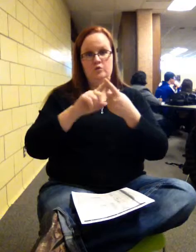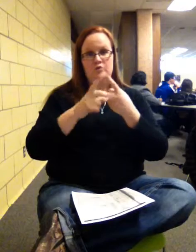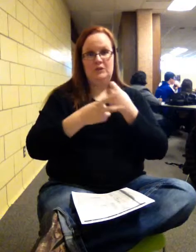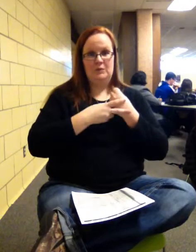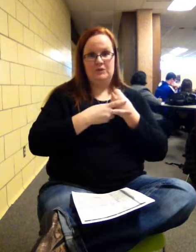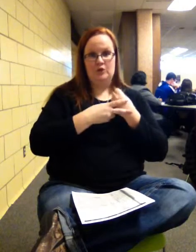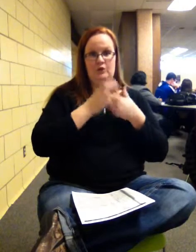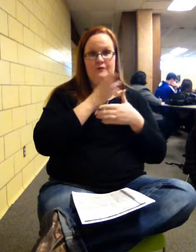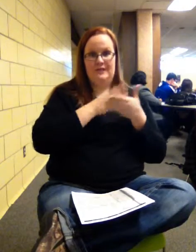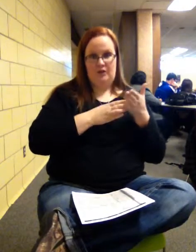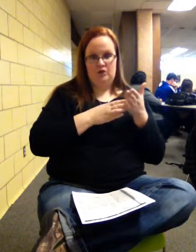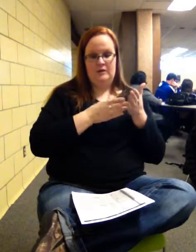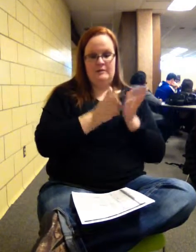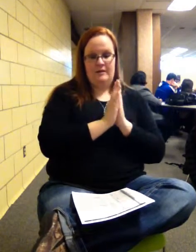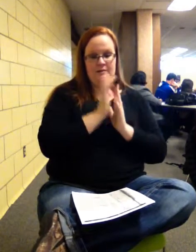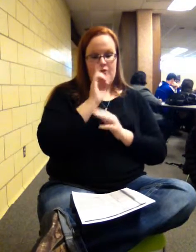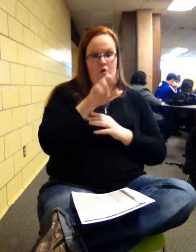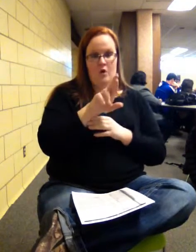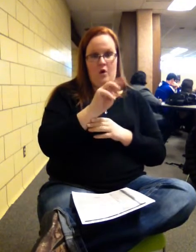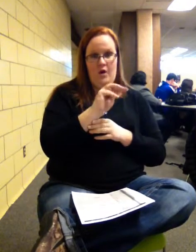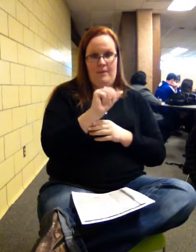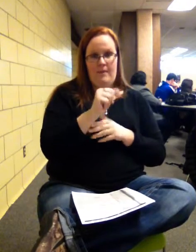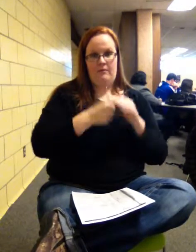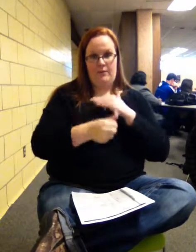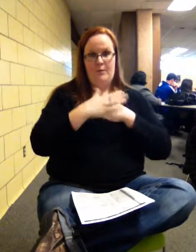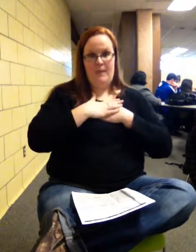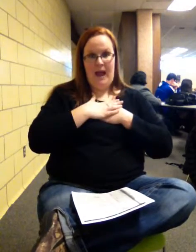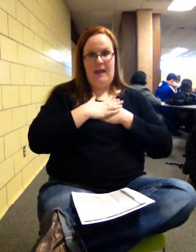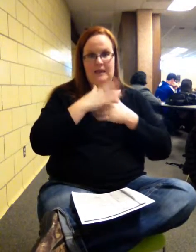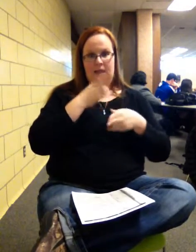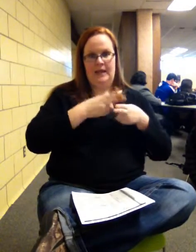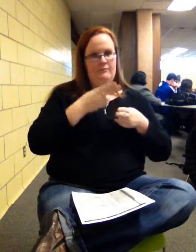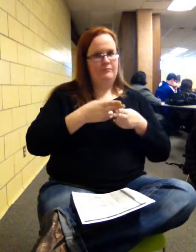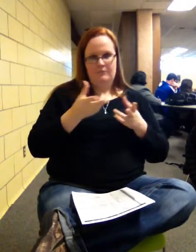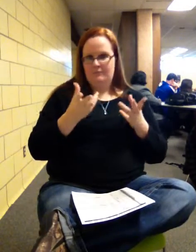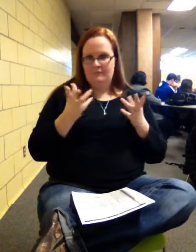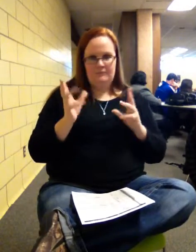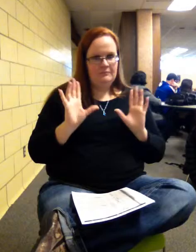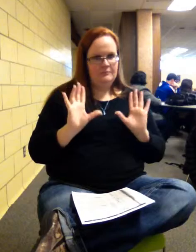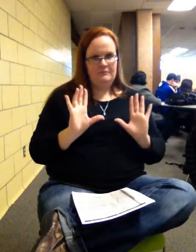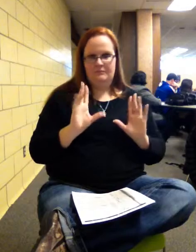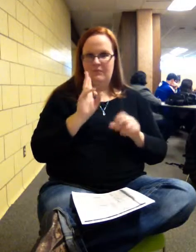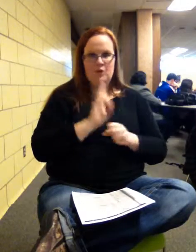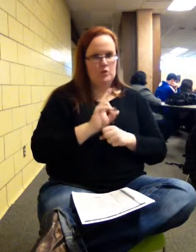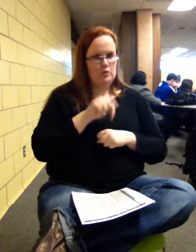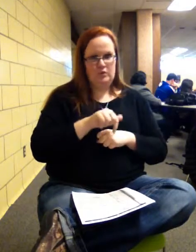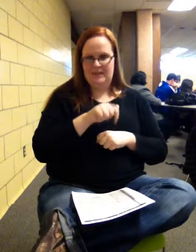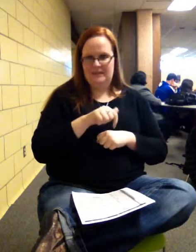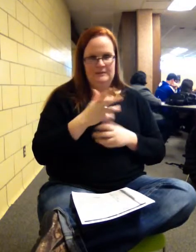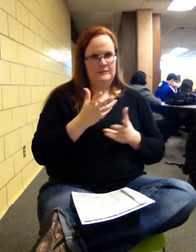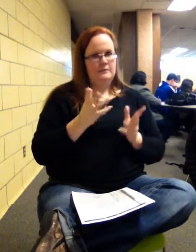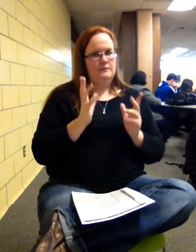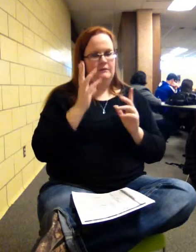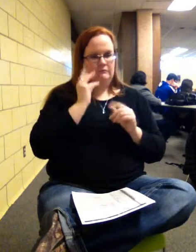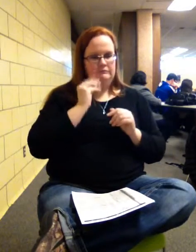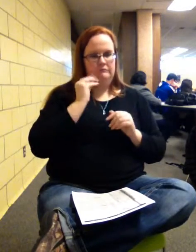ask for the RMA, and that's going to be under my name, and they are used to having tons of students needing it every semester. But once you get the book, you'll